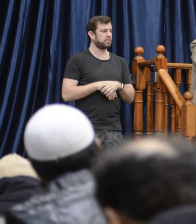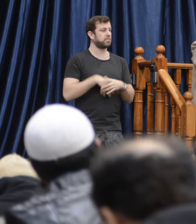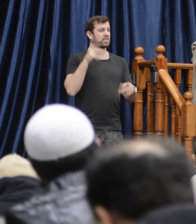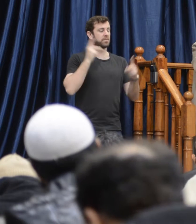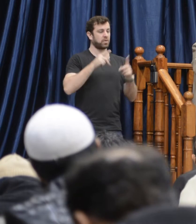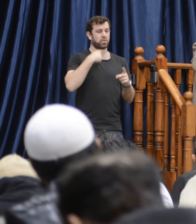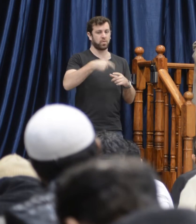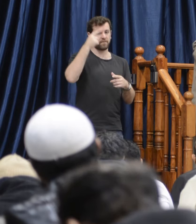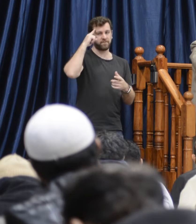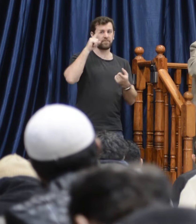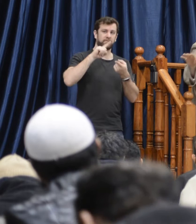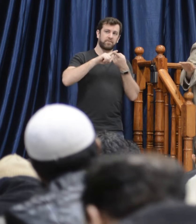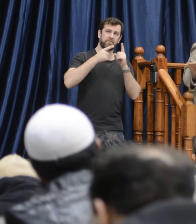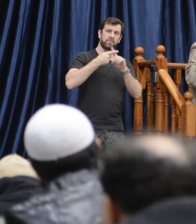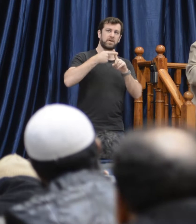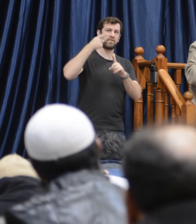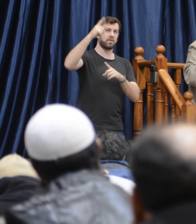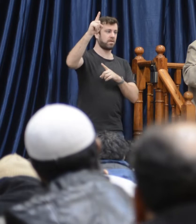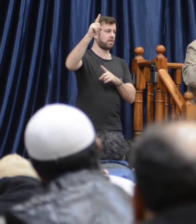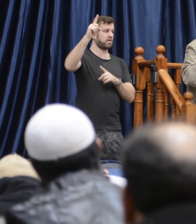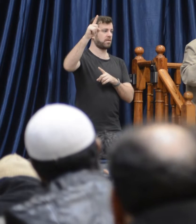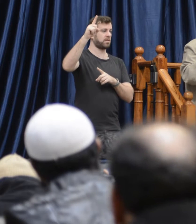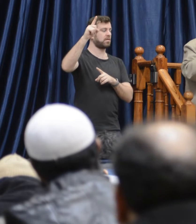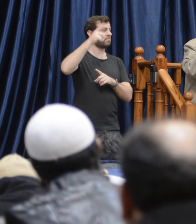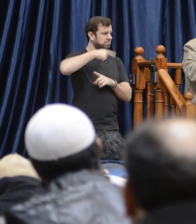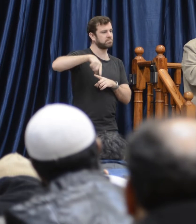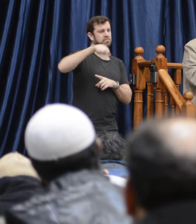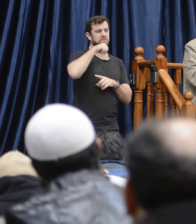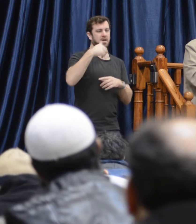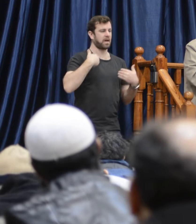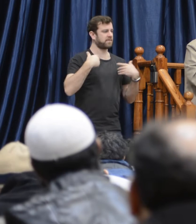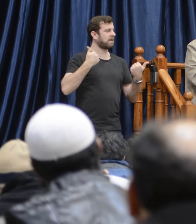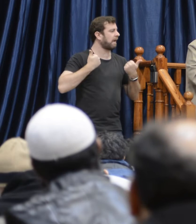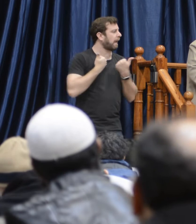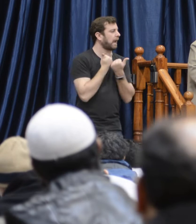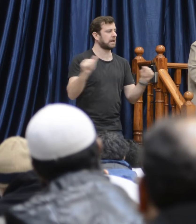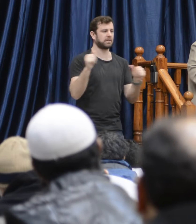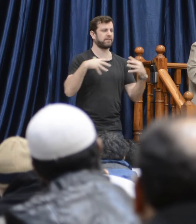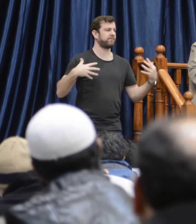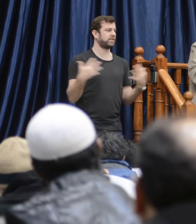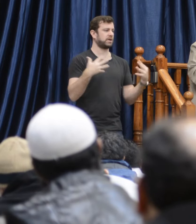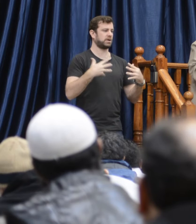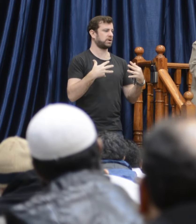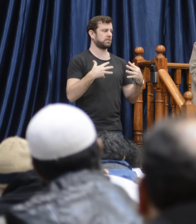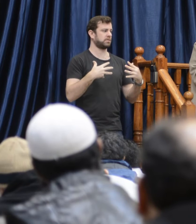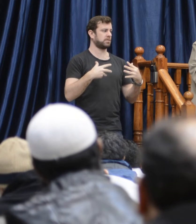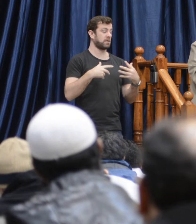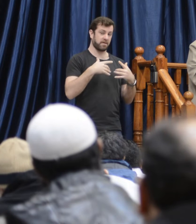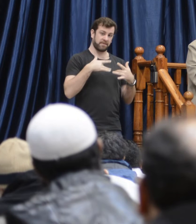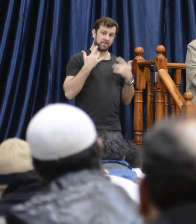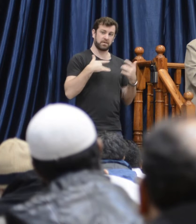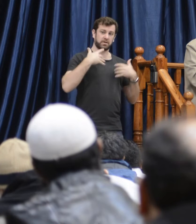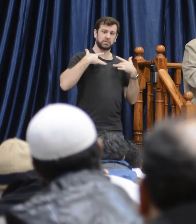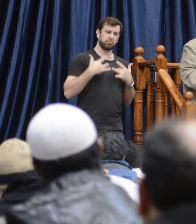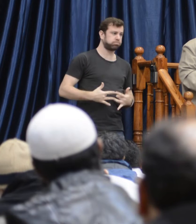are the friends of Allah have no fear, and they should not be in a state of